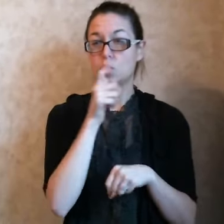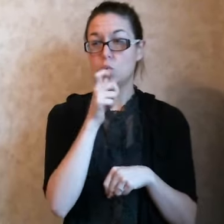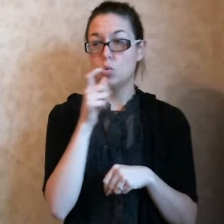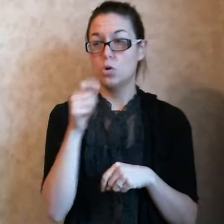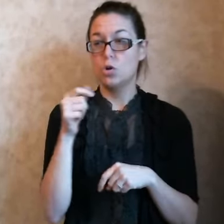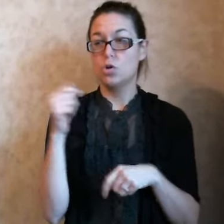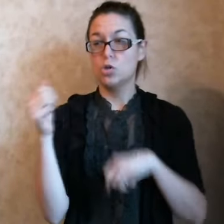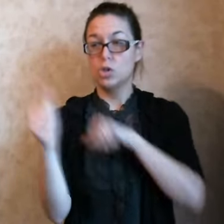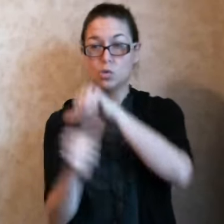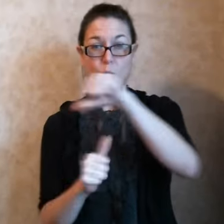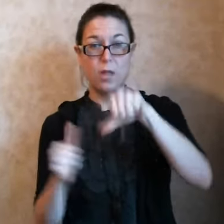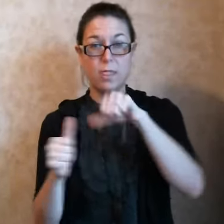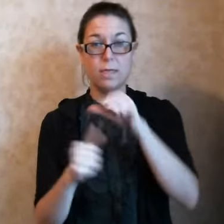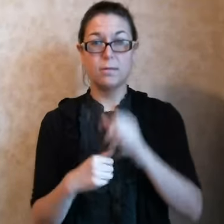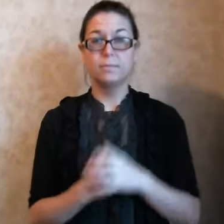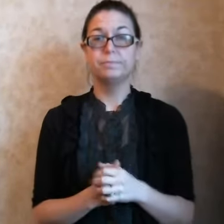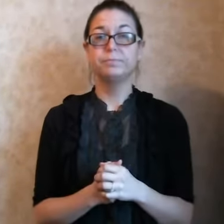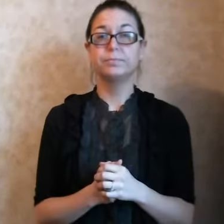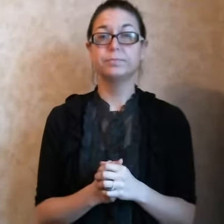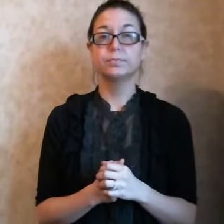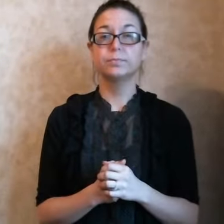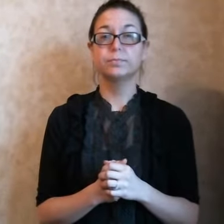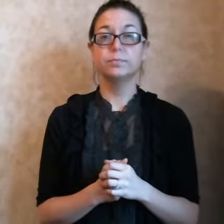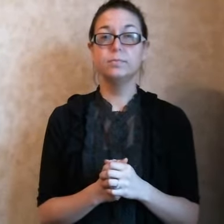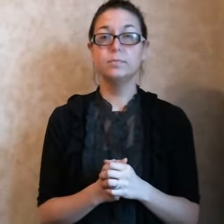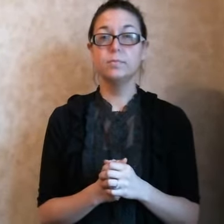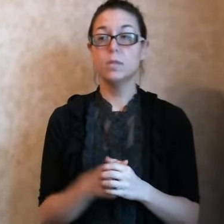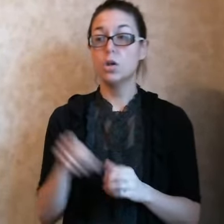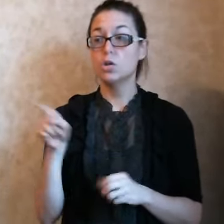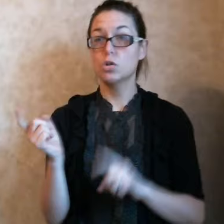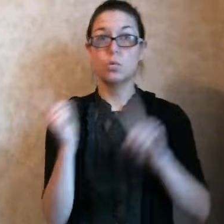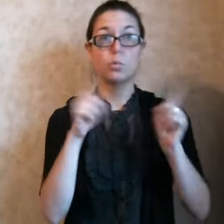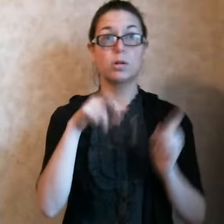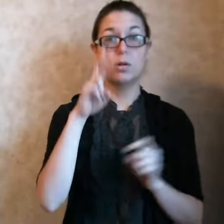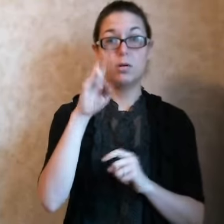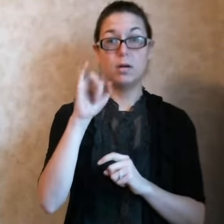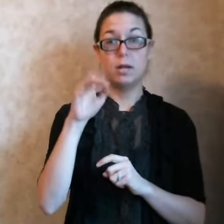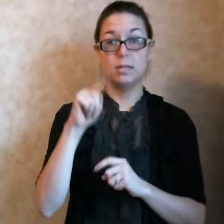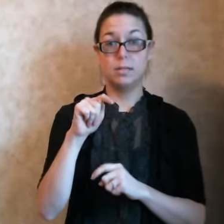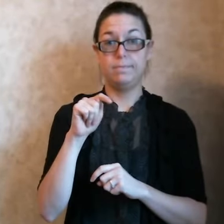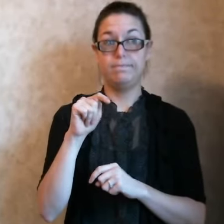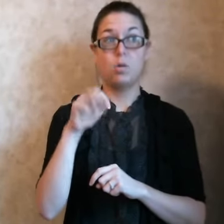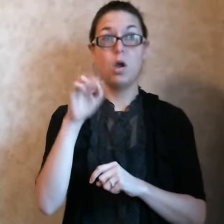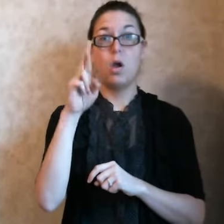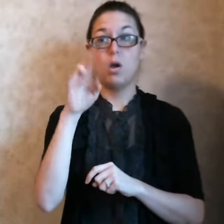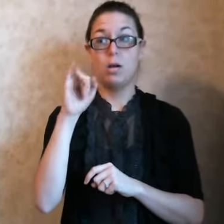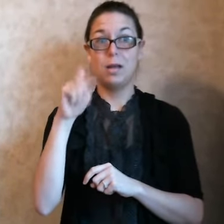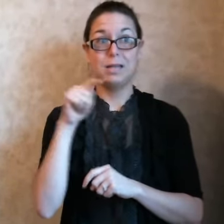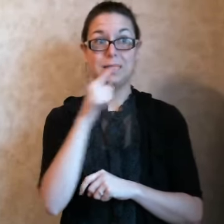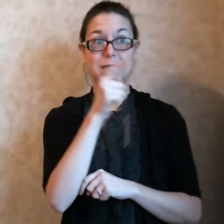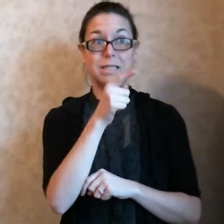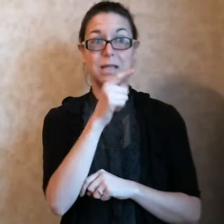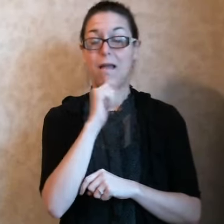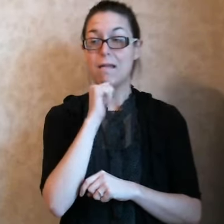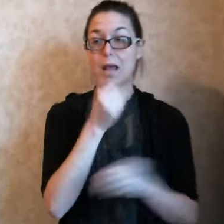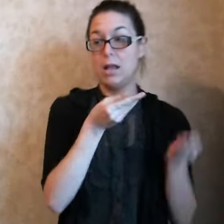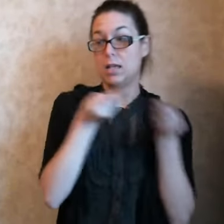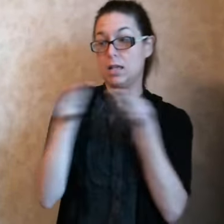RIT, and when she went to RIT, they would not give her a cute speech transliterator, which I think is